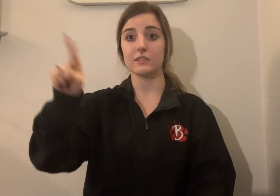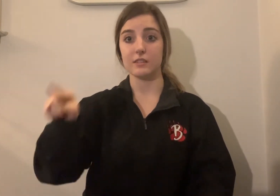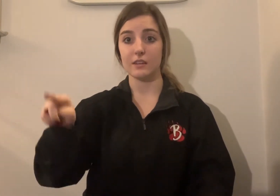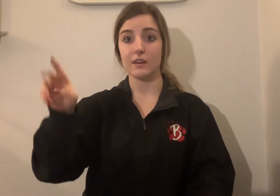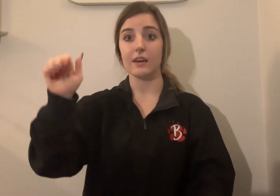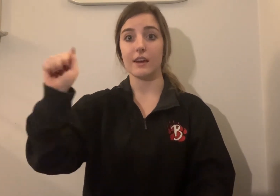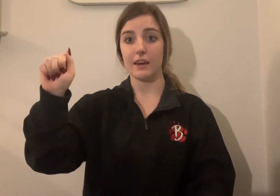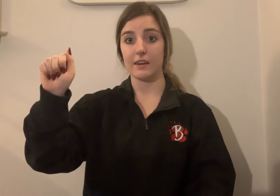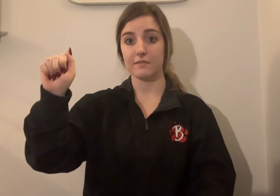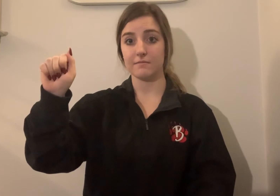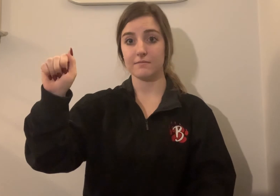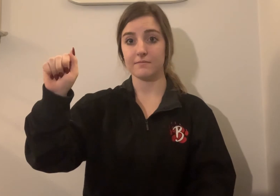K-W-A-N-Z-A.